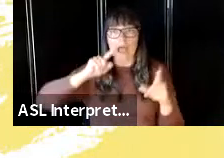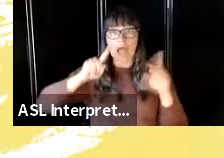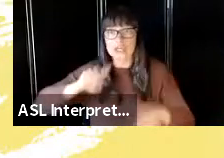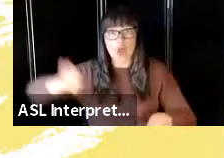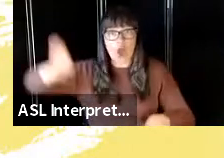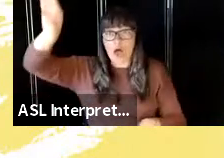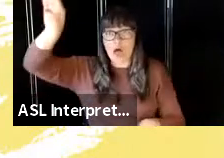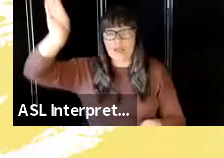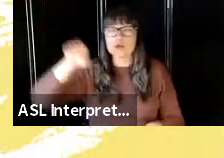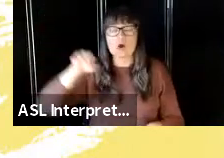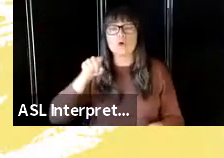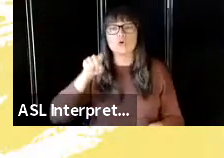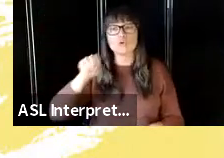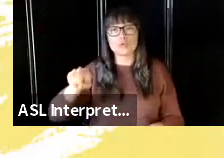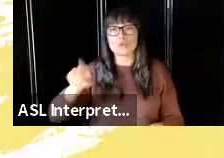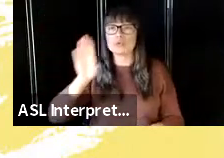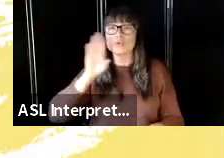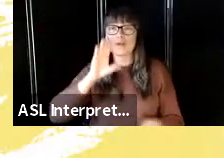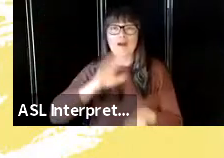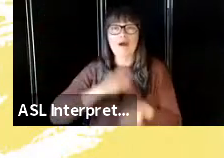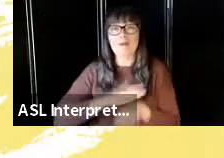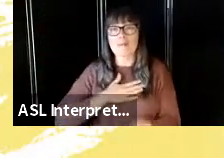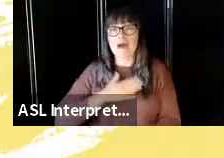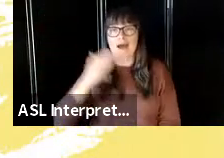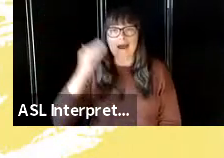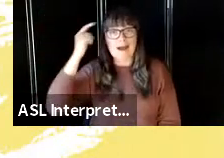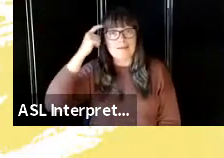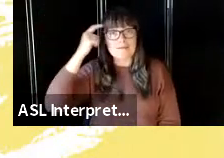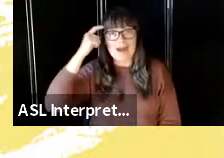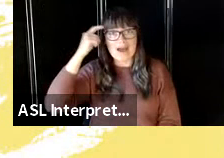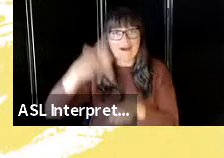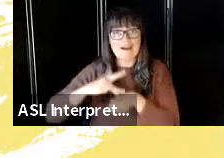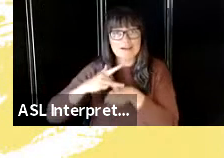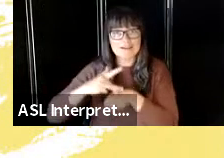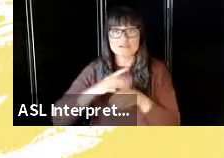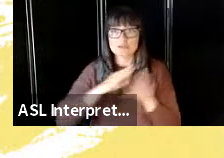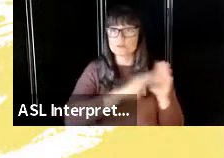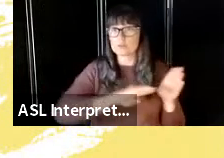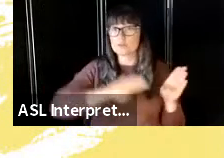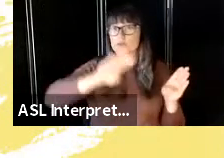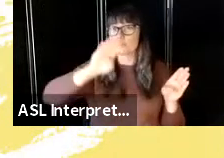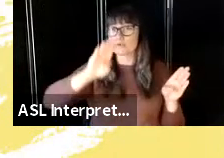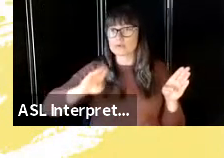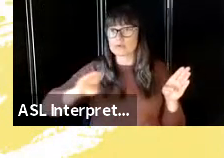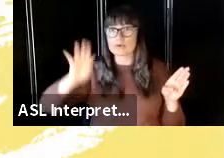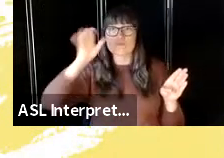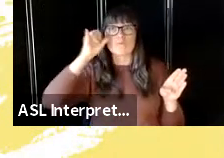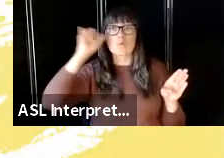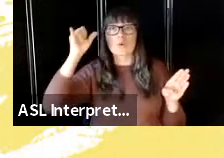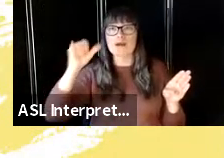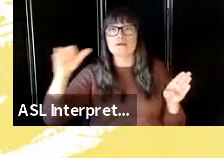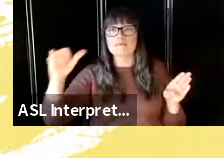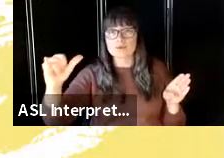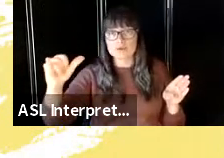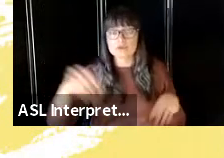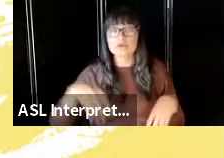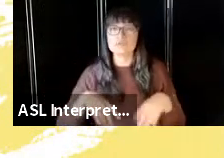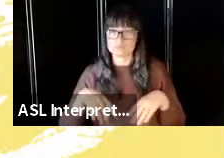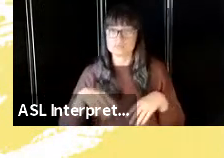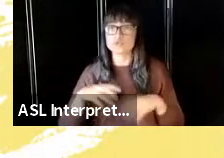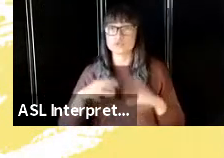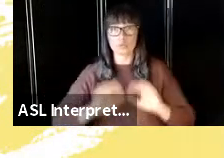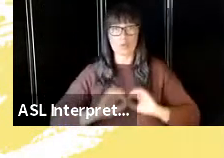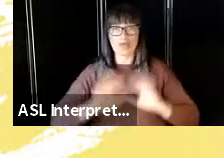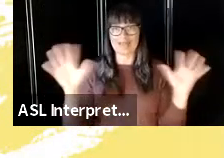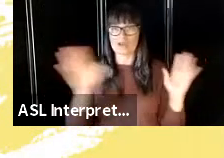y'all, you'll be on my mind forever. So there's always clear